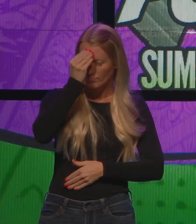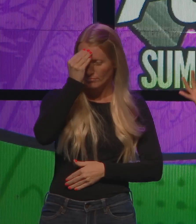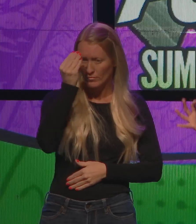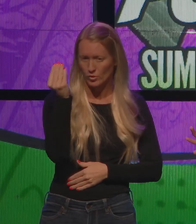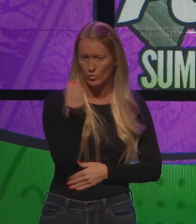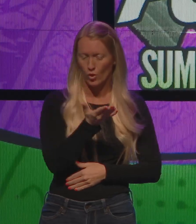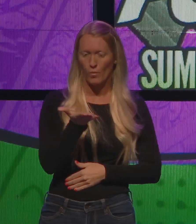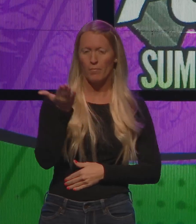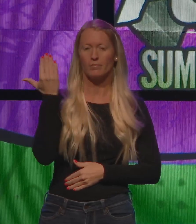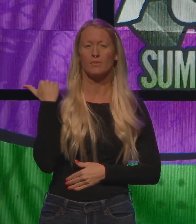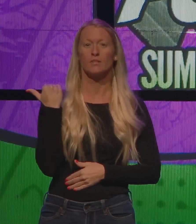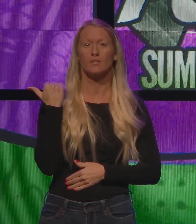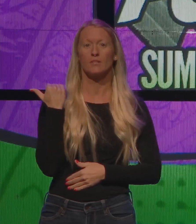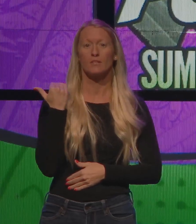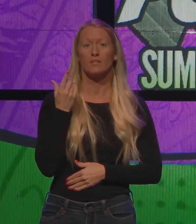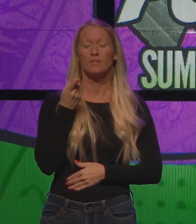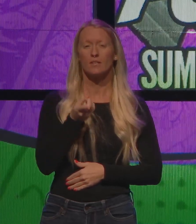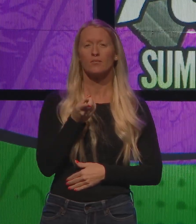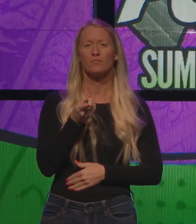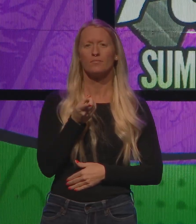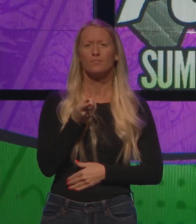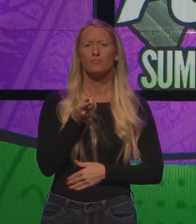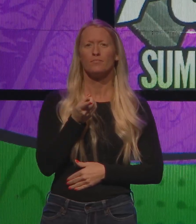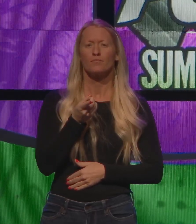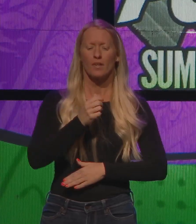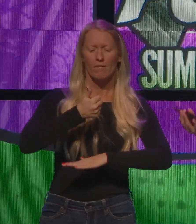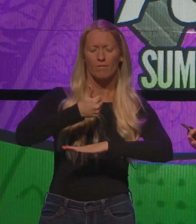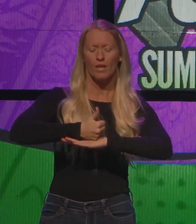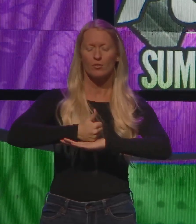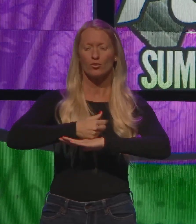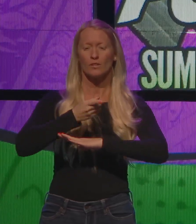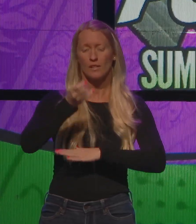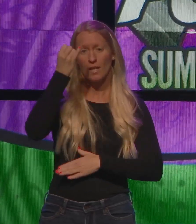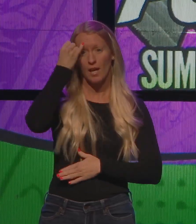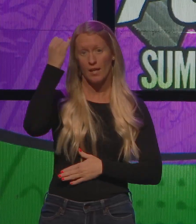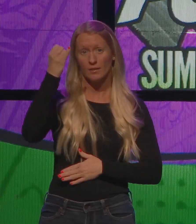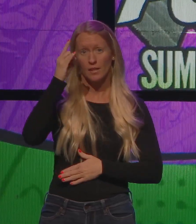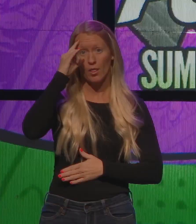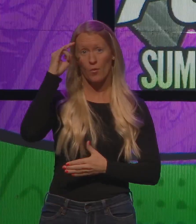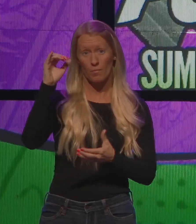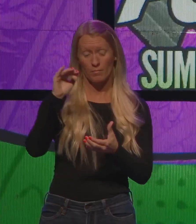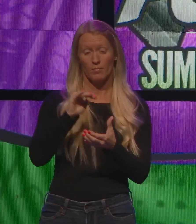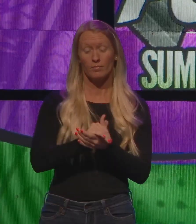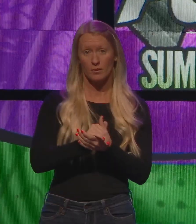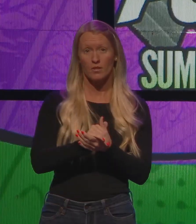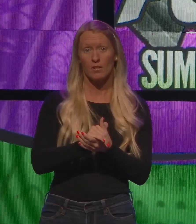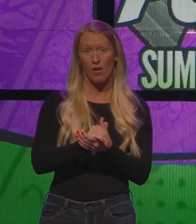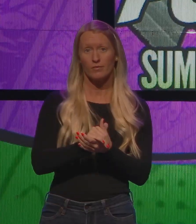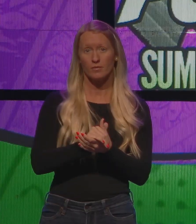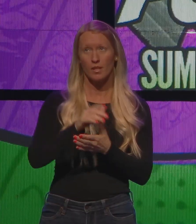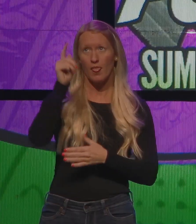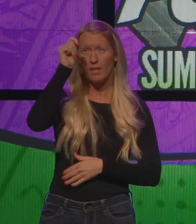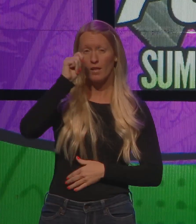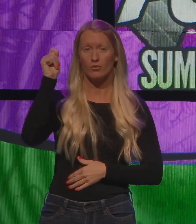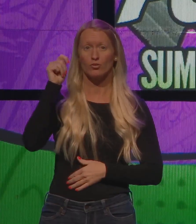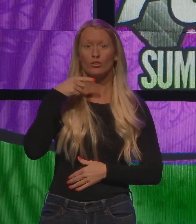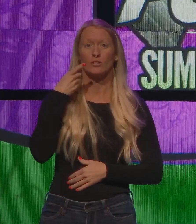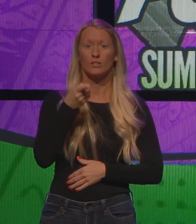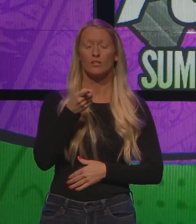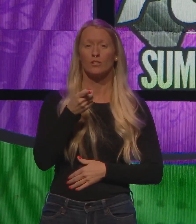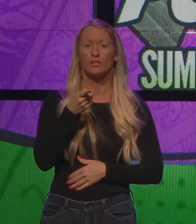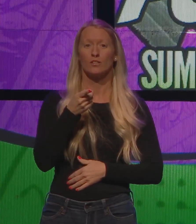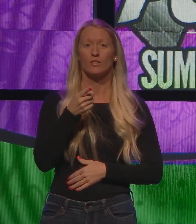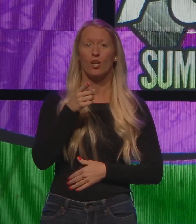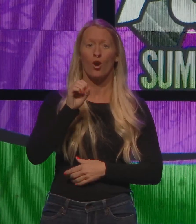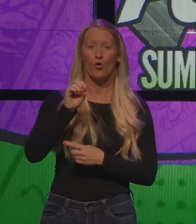of this idea is the theology, the doctrine, the idea of original sin.